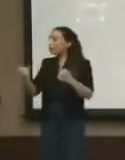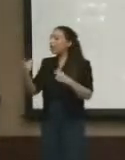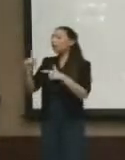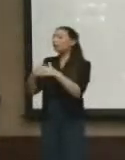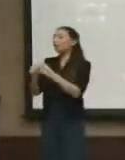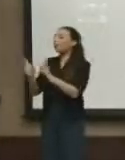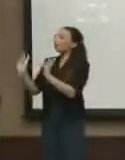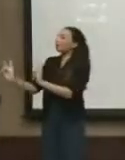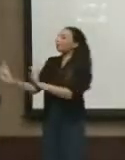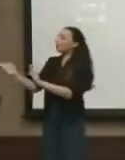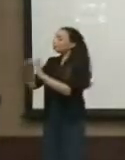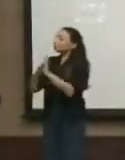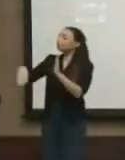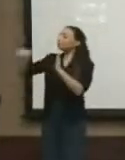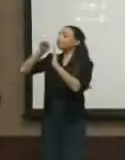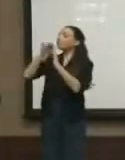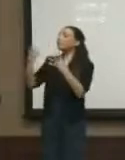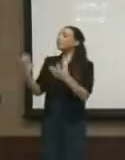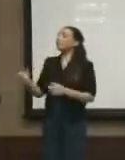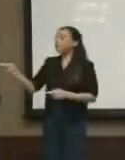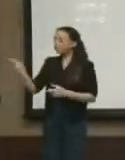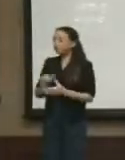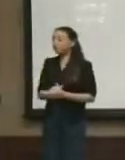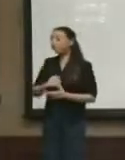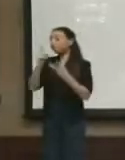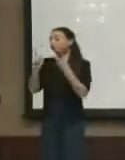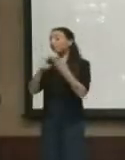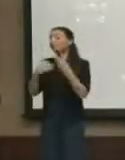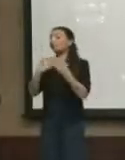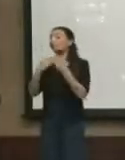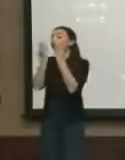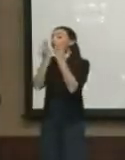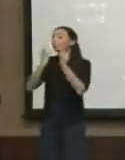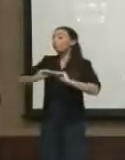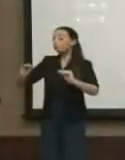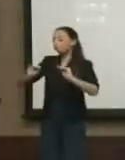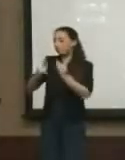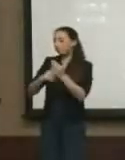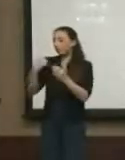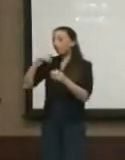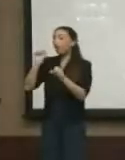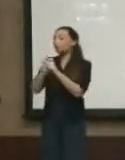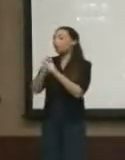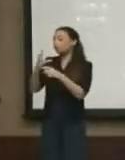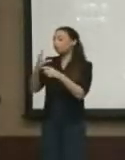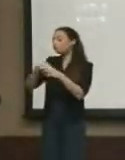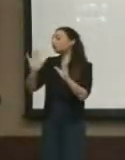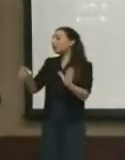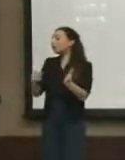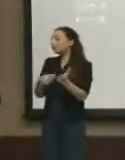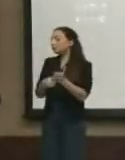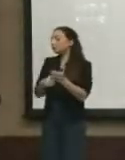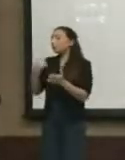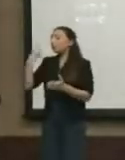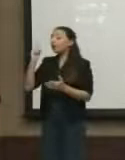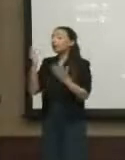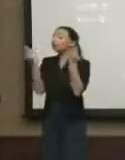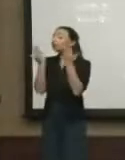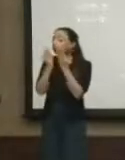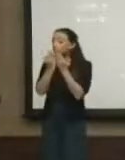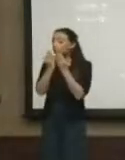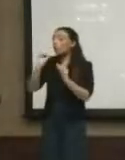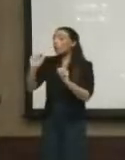On the school front is something that we are working, because we are progressively realizing that when we are looking at school